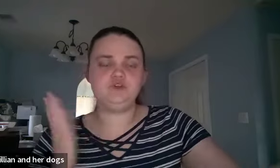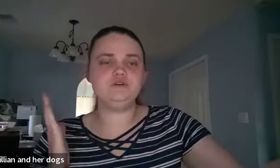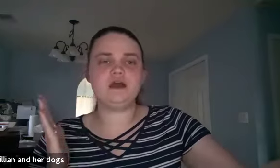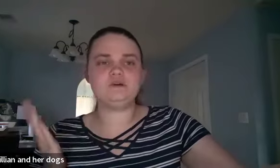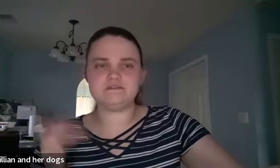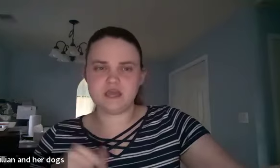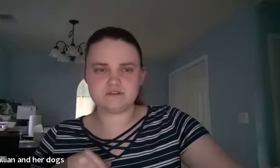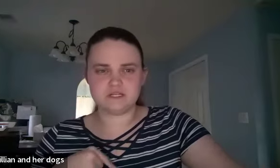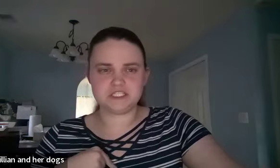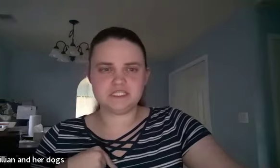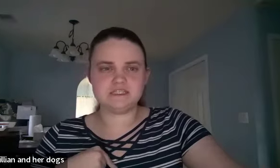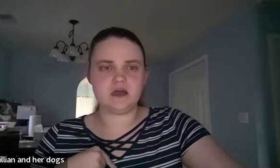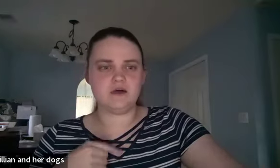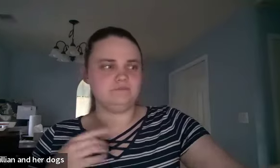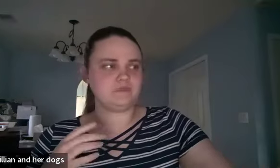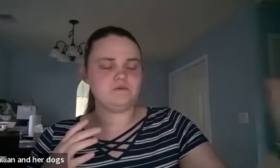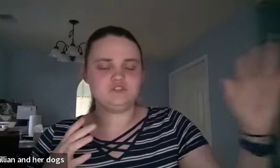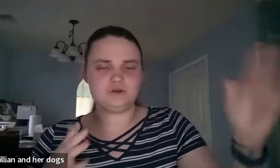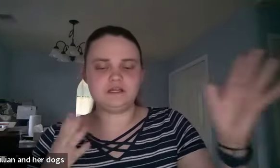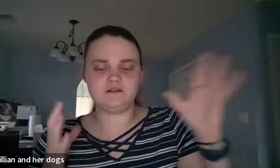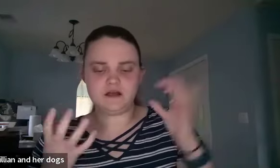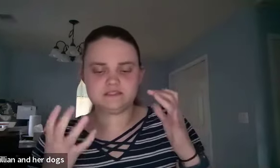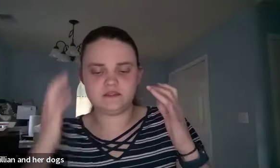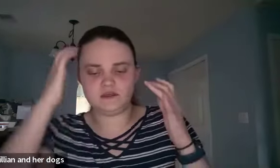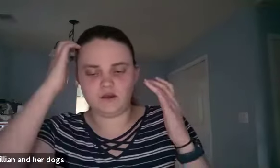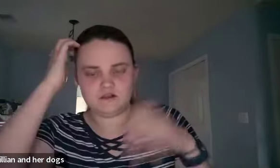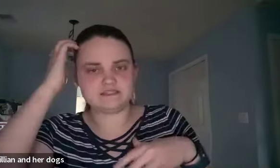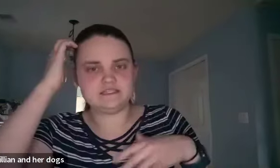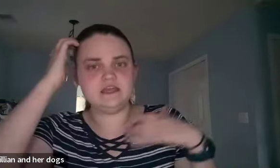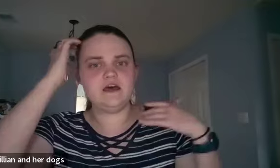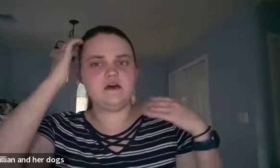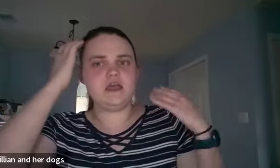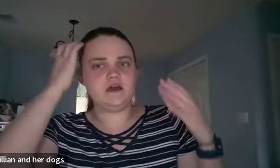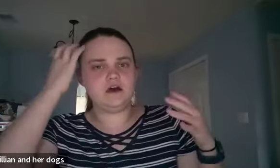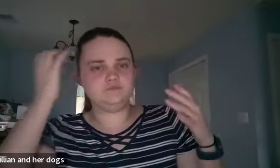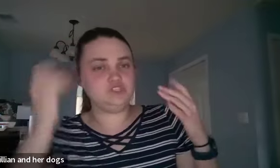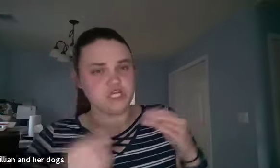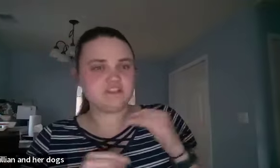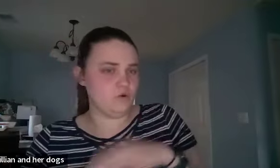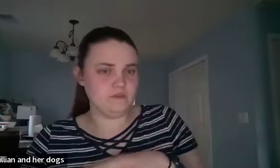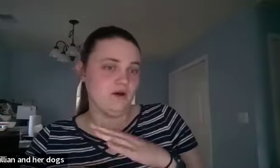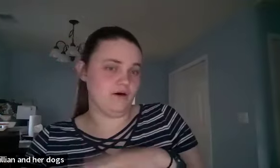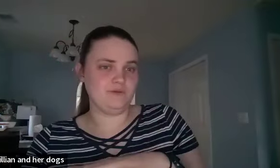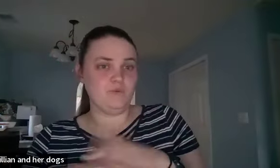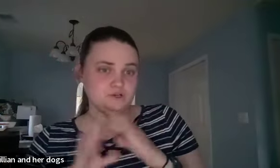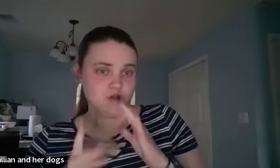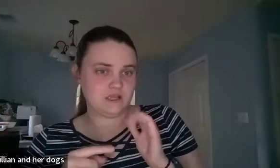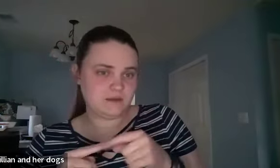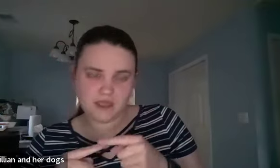you do not always have to Mm-hmm. ask questions during class, like our classes. just only on what we're talking